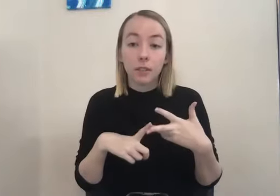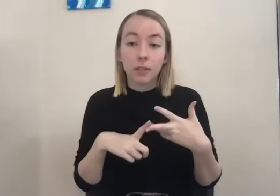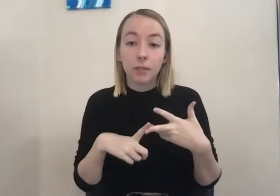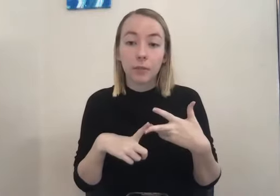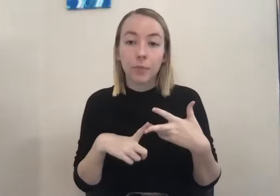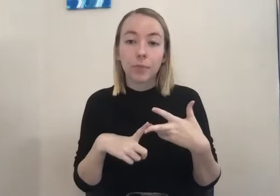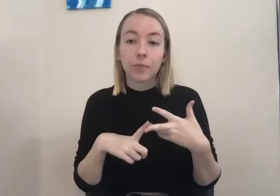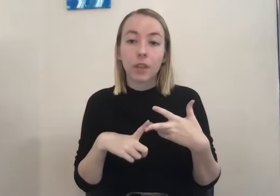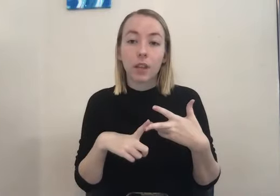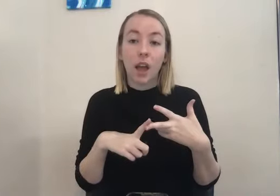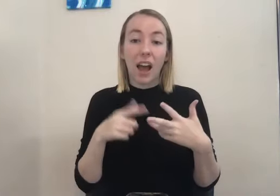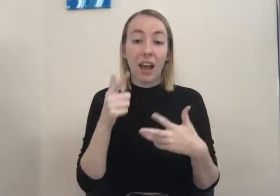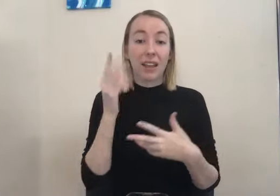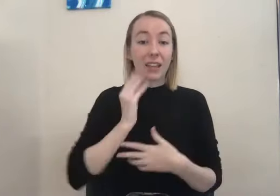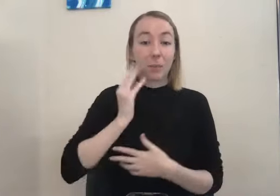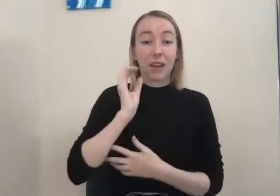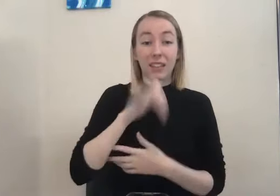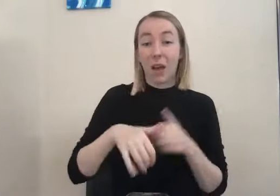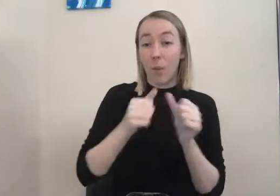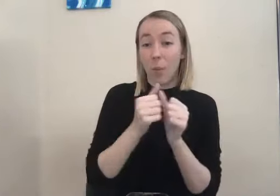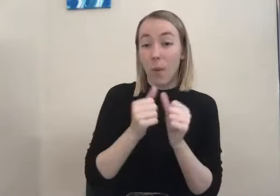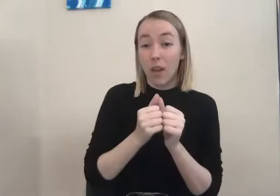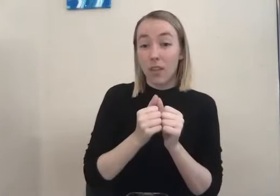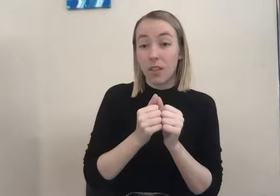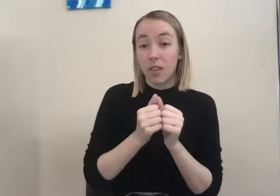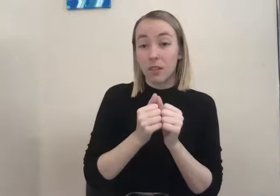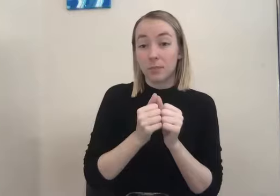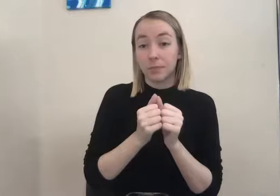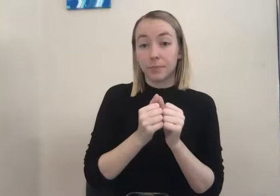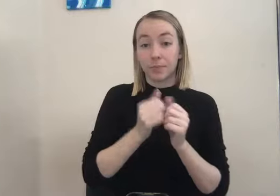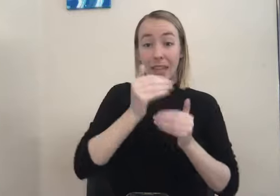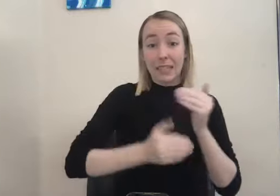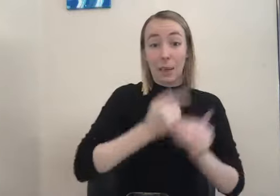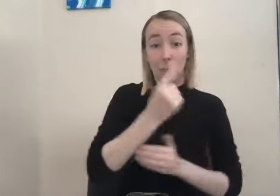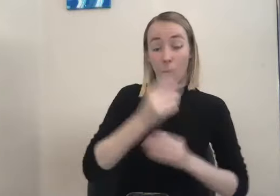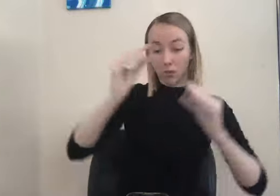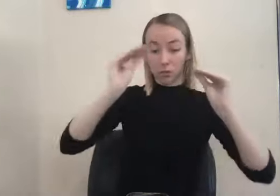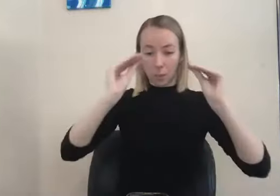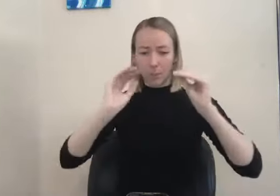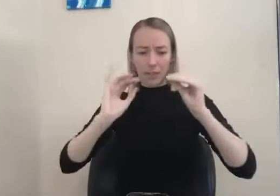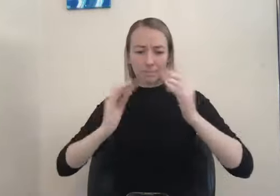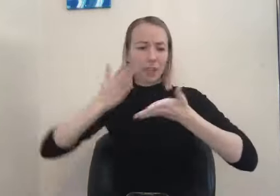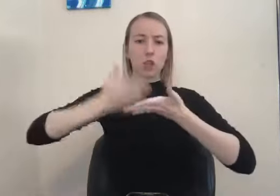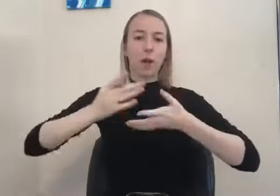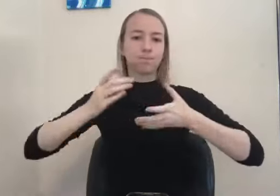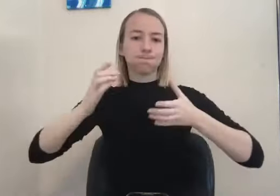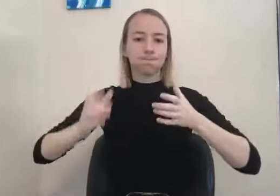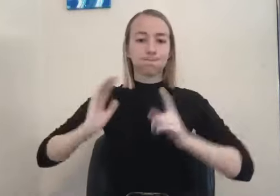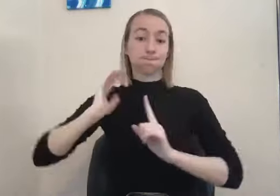And Carin, that's almost time. Okay. Another minute. Okay, so I'll just finish it up. You